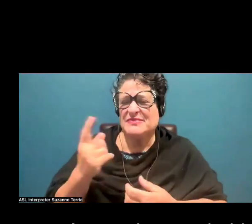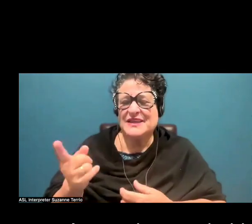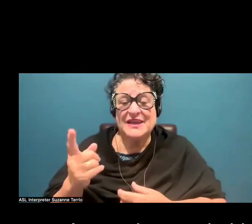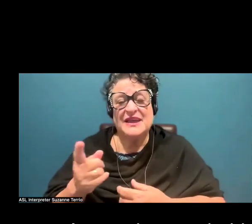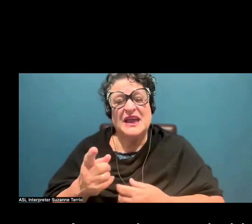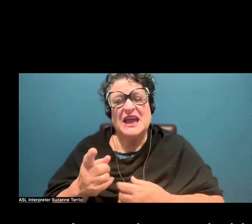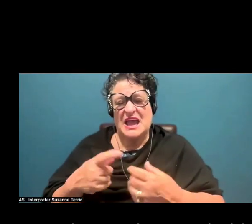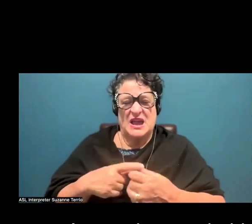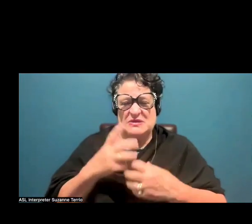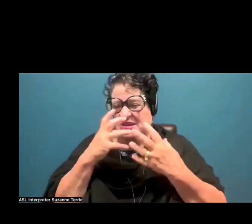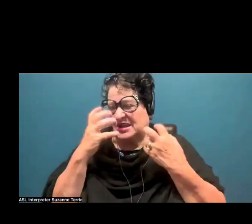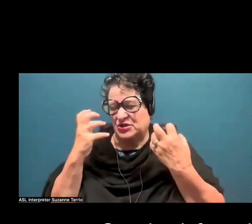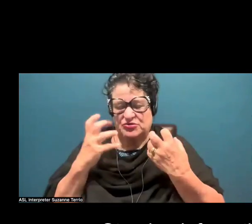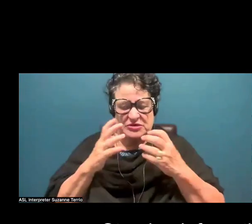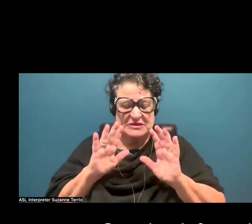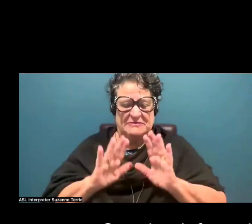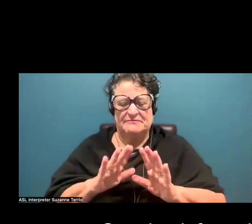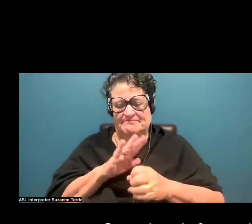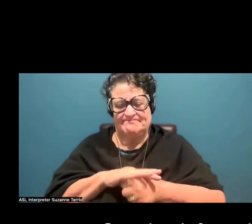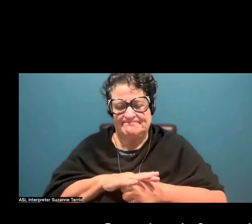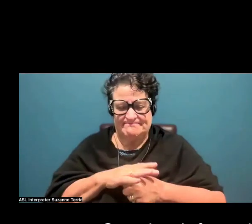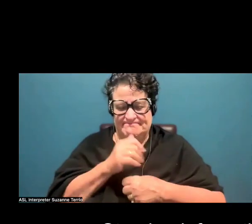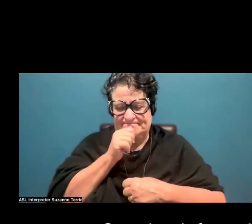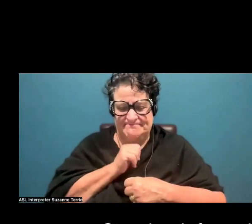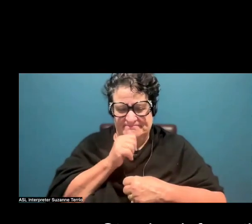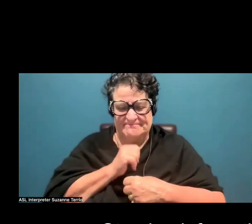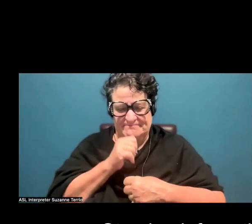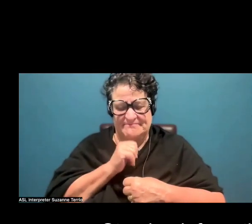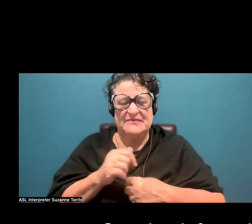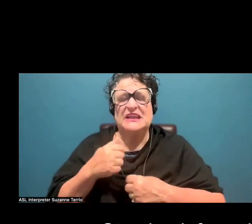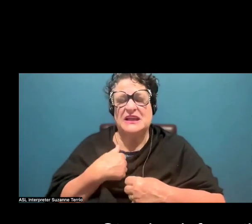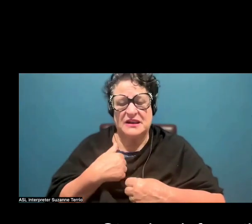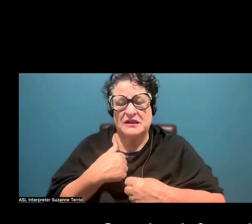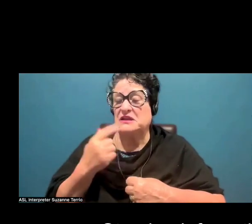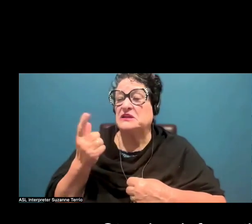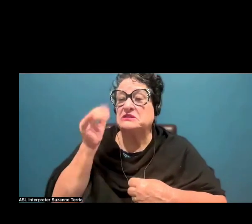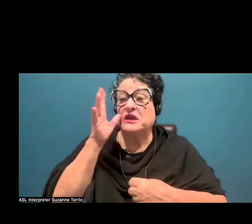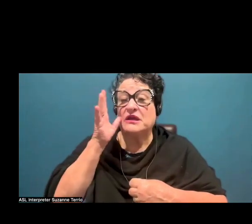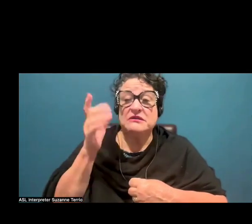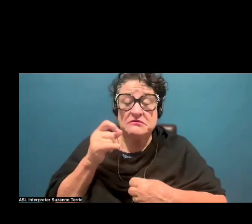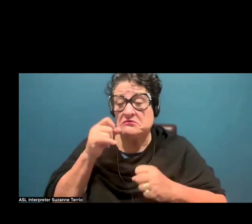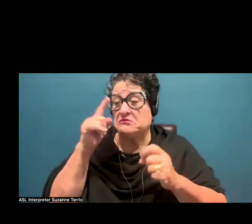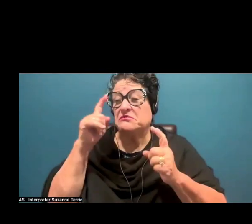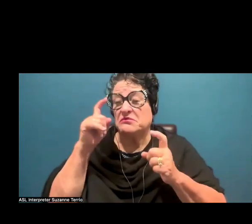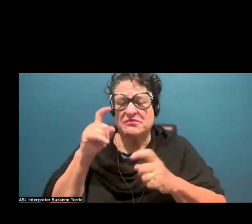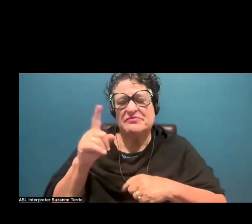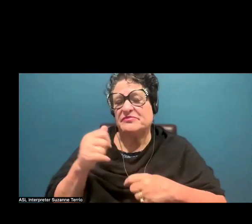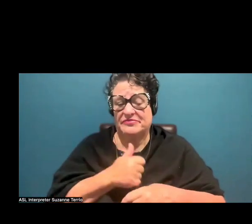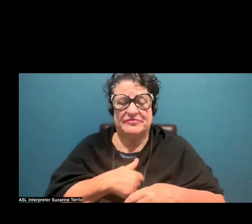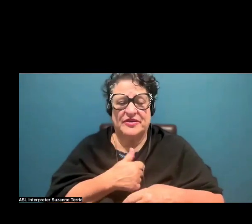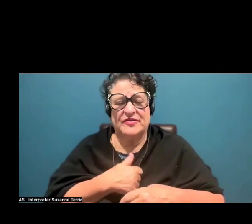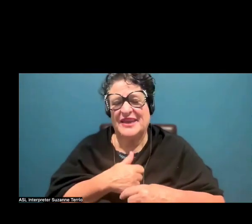behind my ribs, but I tamp it down. Step back from the deck railing so abruptly that Dad raises his eyebrows. Sorry, I